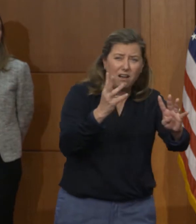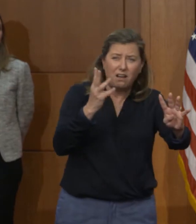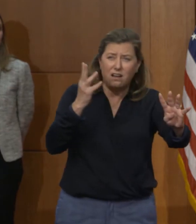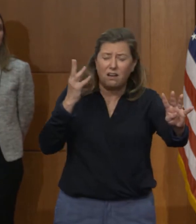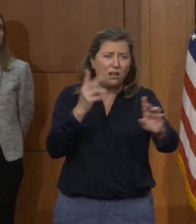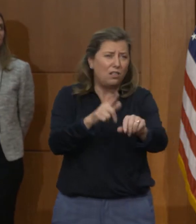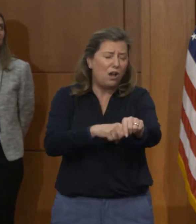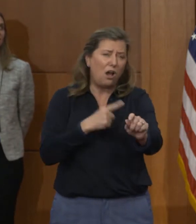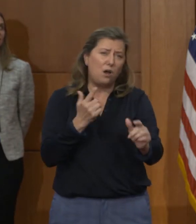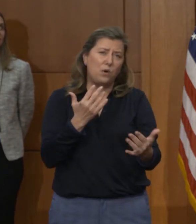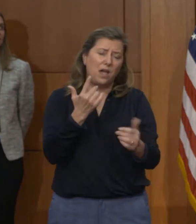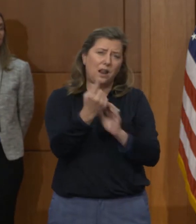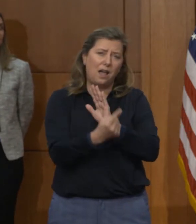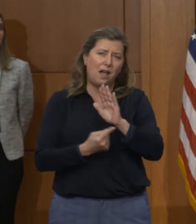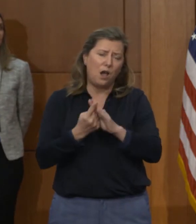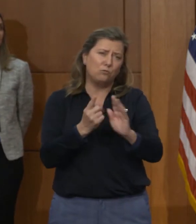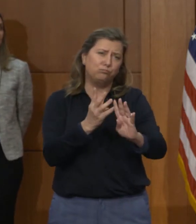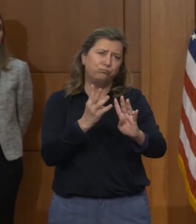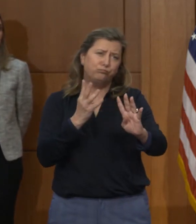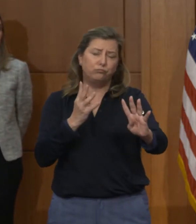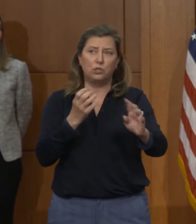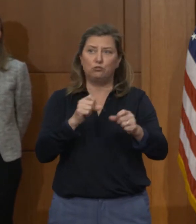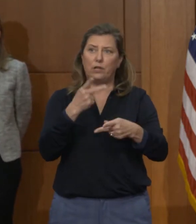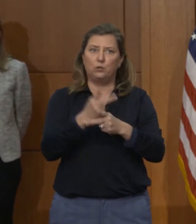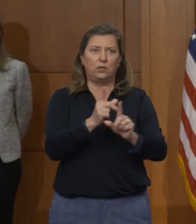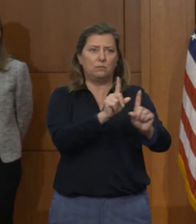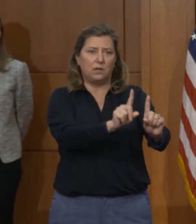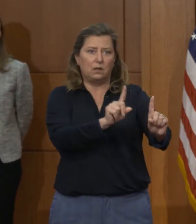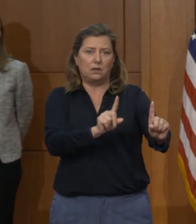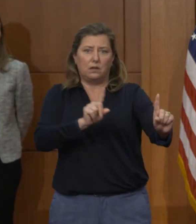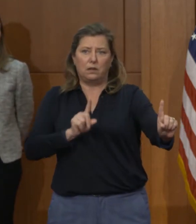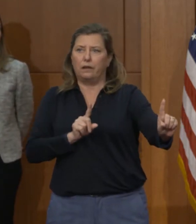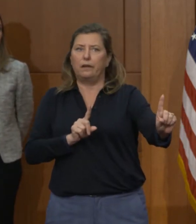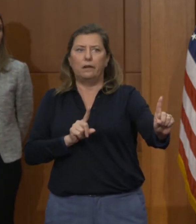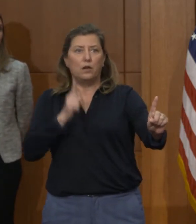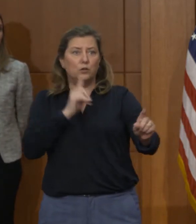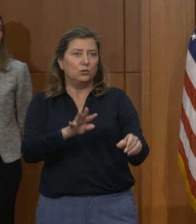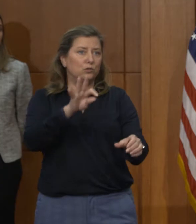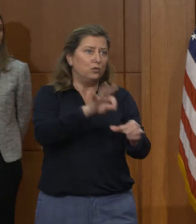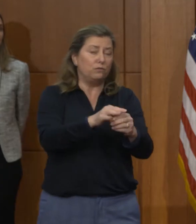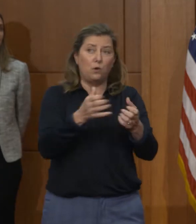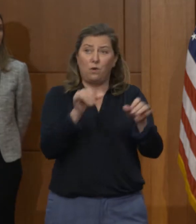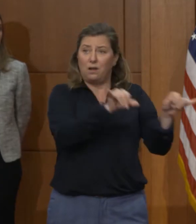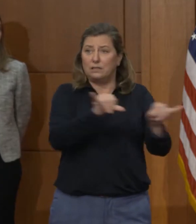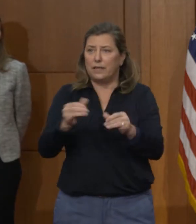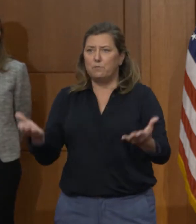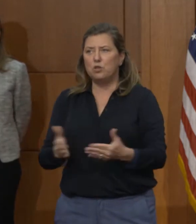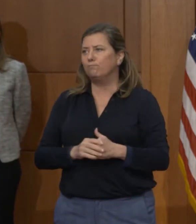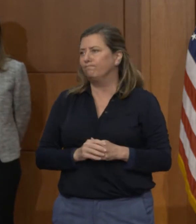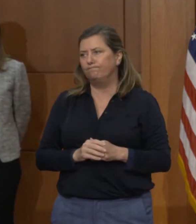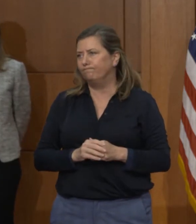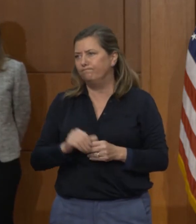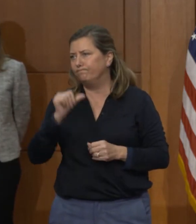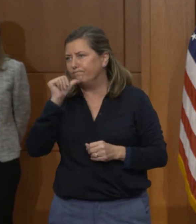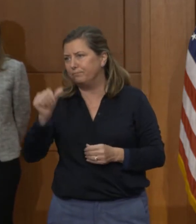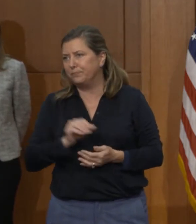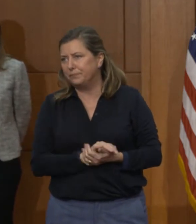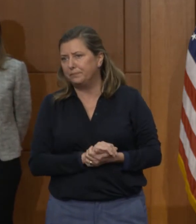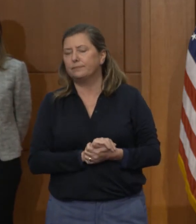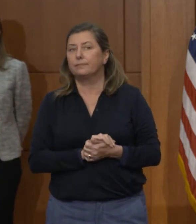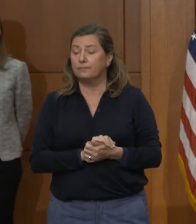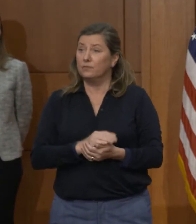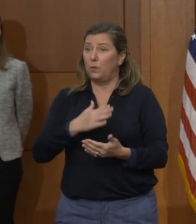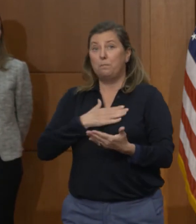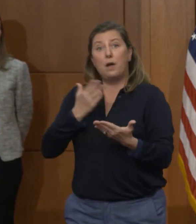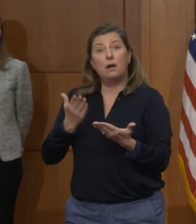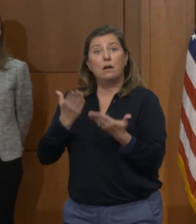in line for hours, trying to social distance just in order to vote. That's why I recommended